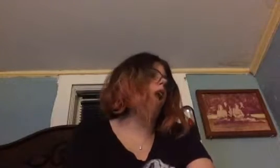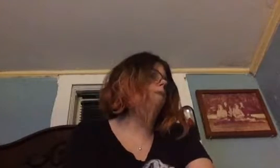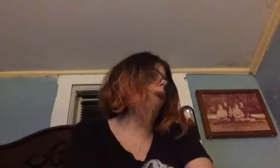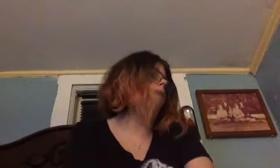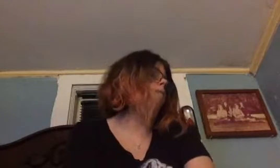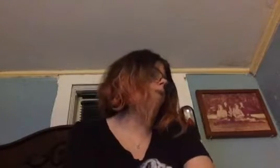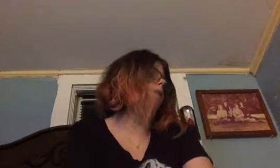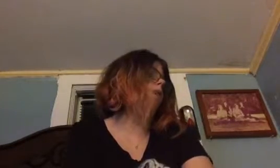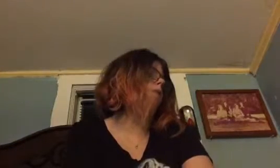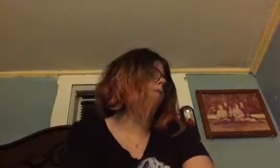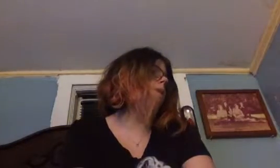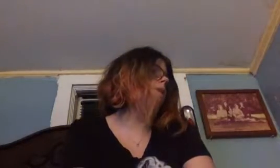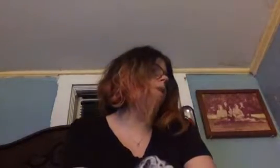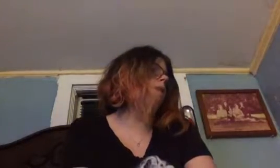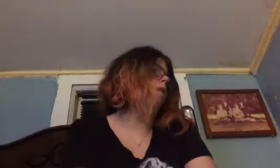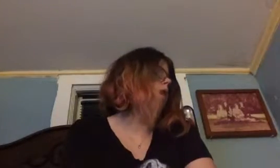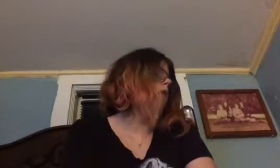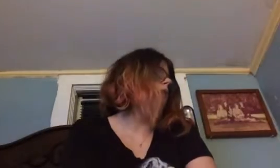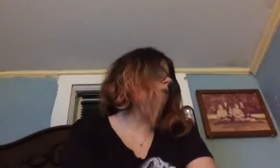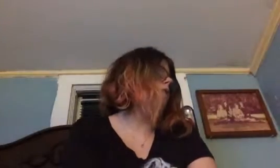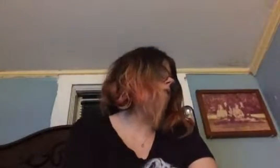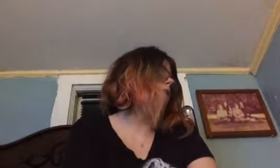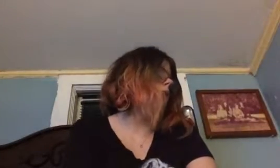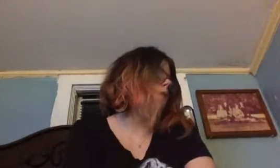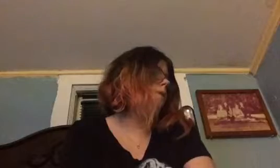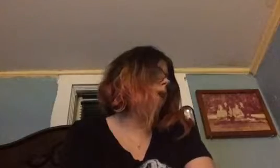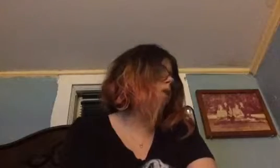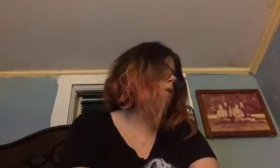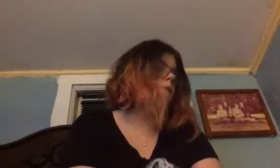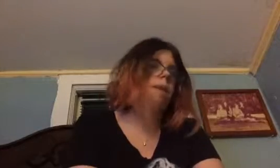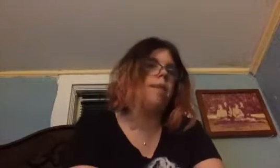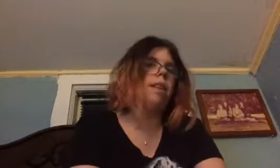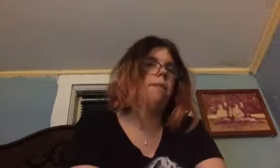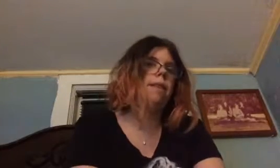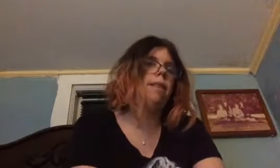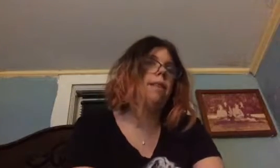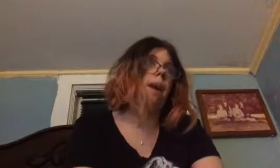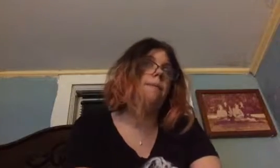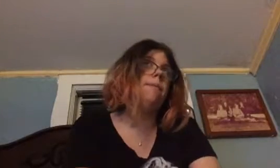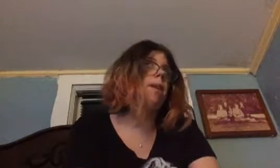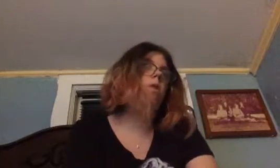Kyle Madsen makes a guest appearance, and at least the father from That story makes a guest appearance. I think that would be pretty cool.